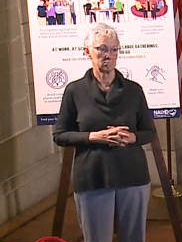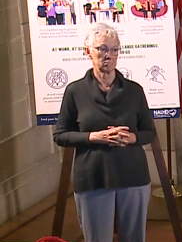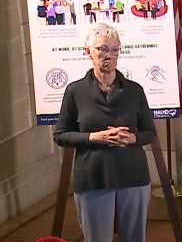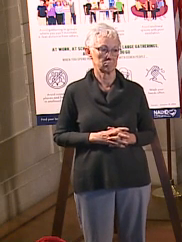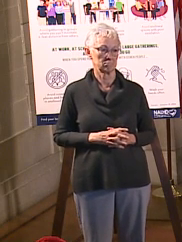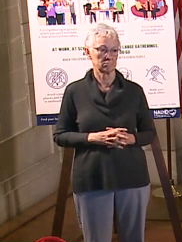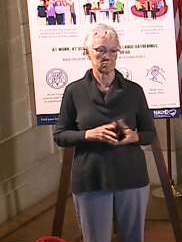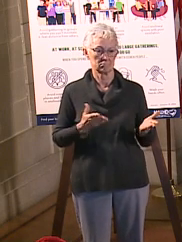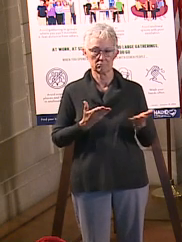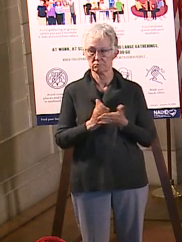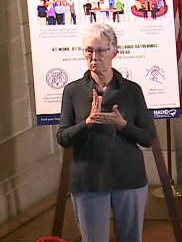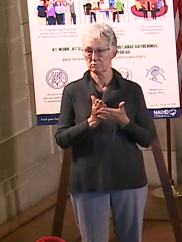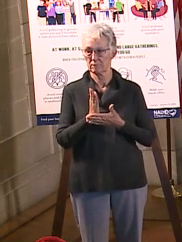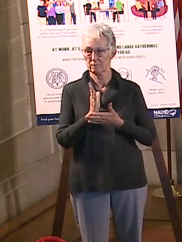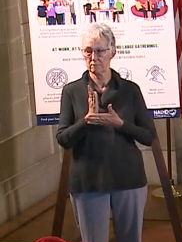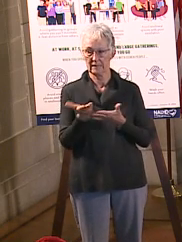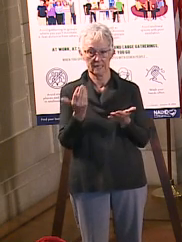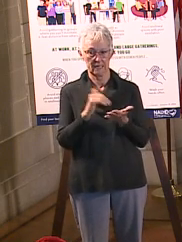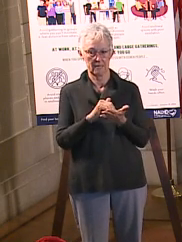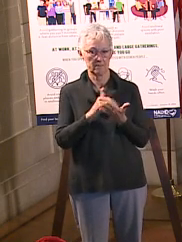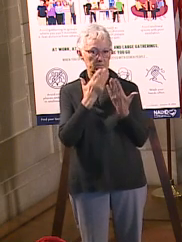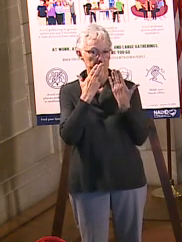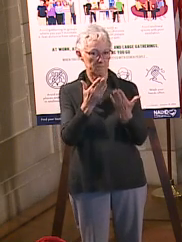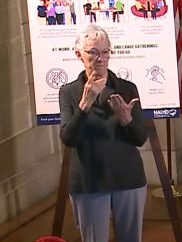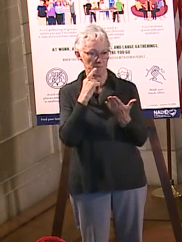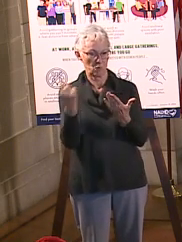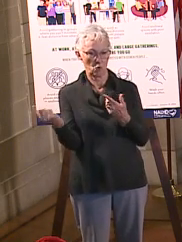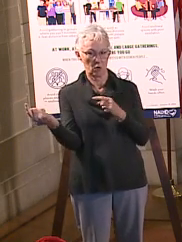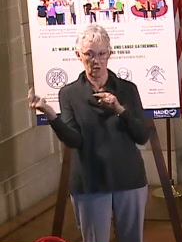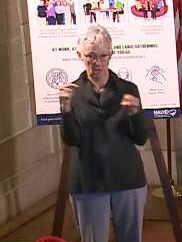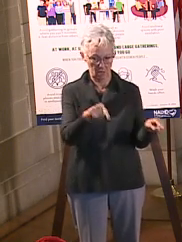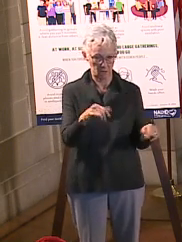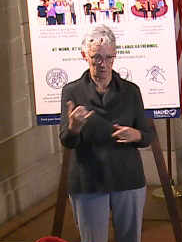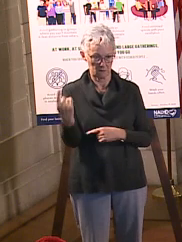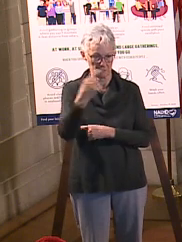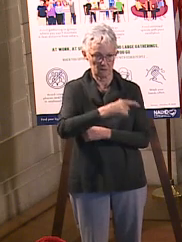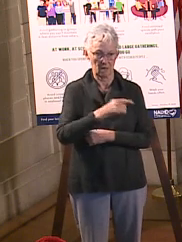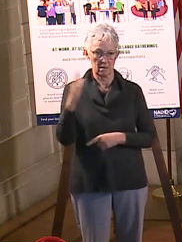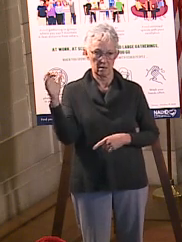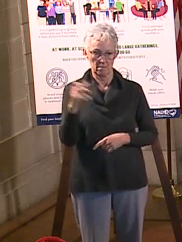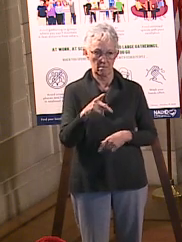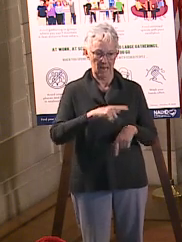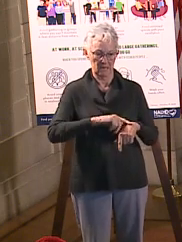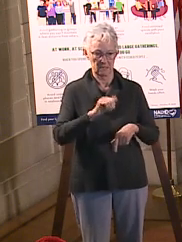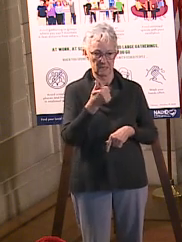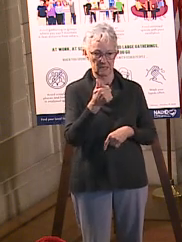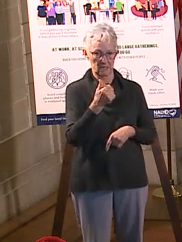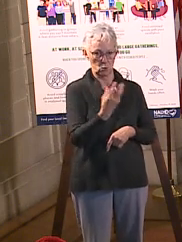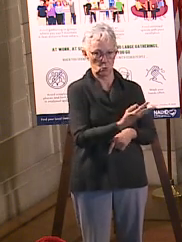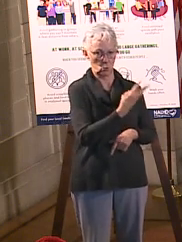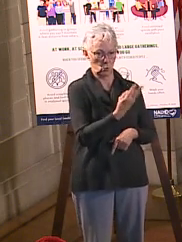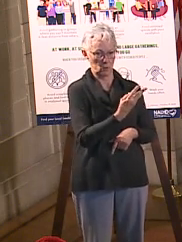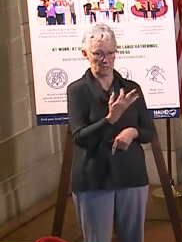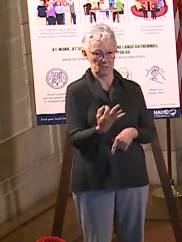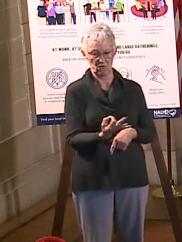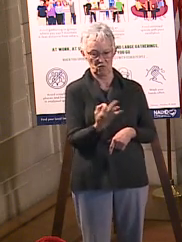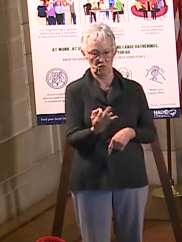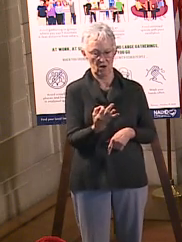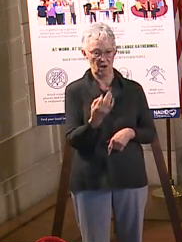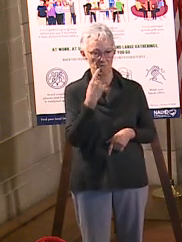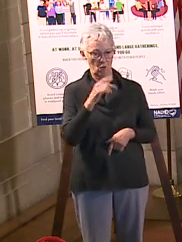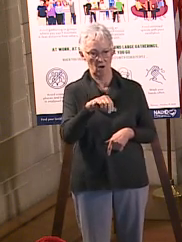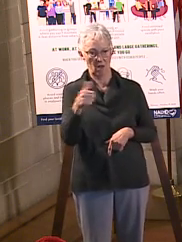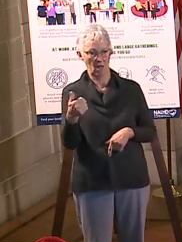All right. Again, folks, thanks very much for joining us. We'll be back here at 10 a.m. on Wednesday and Friday for another press update.